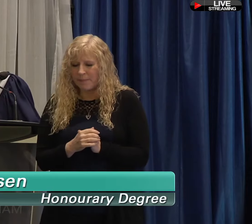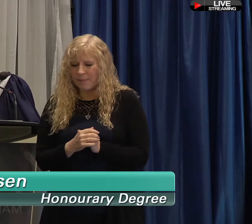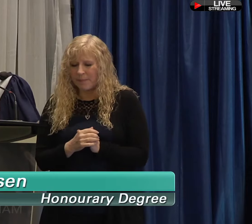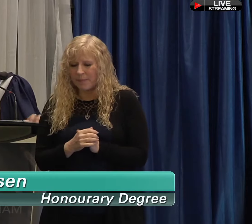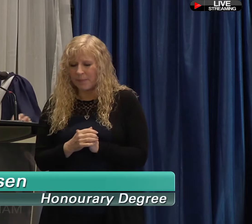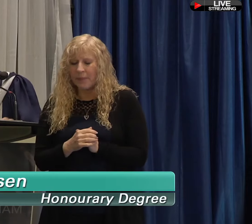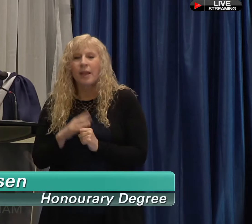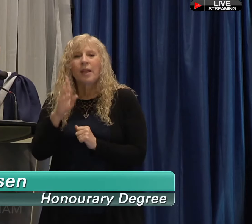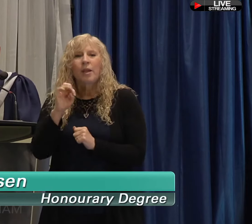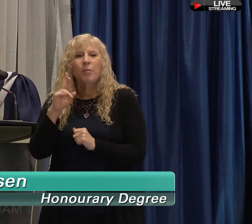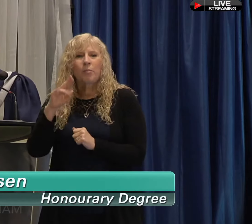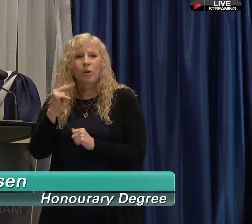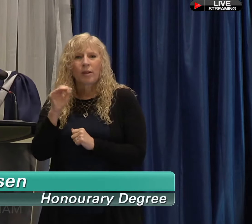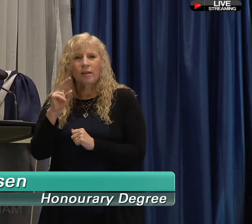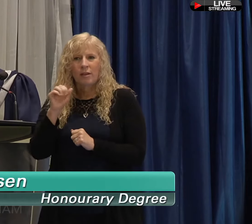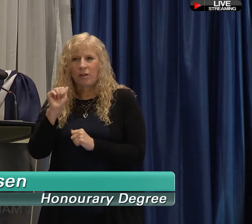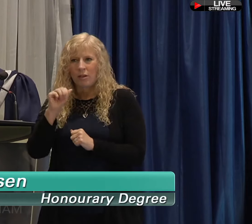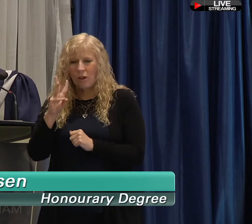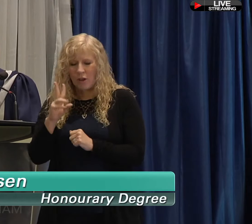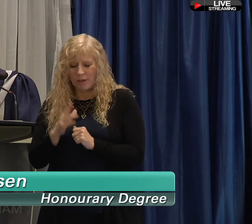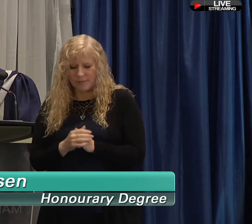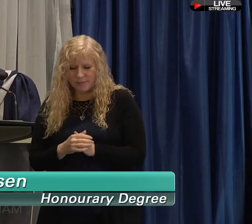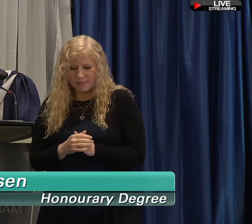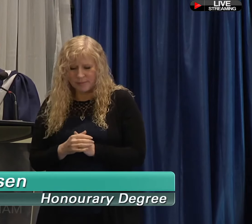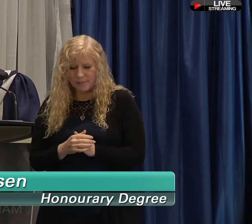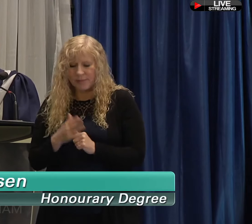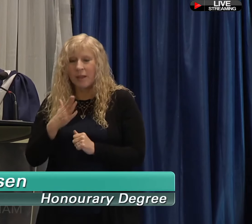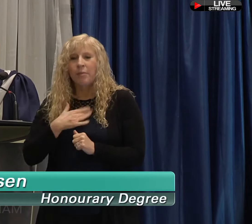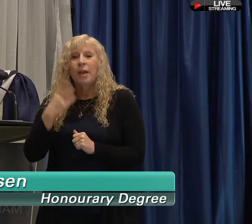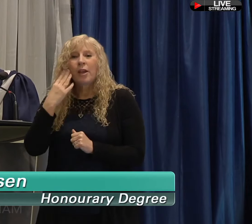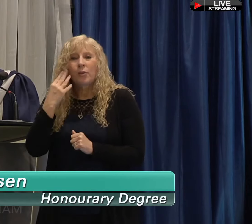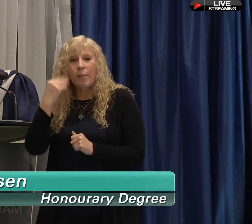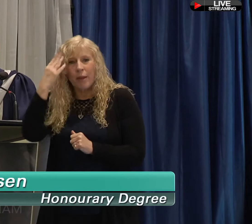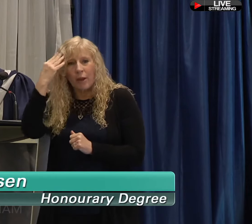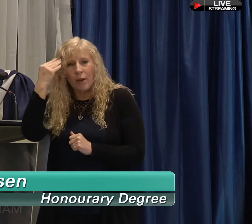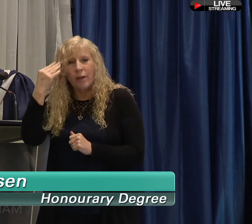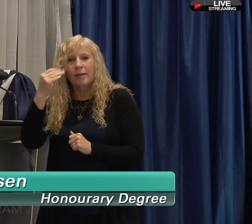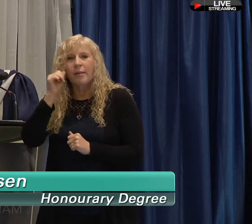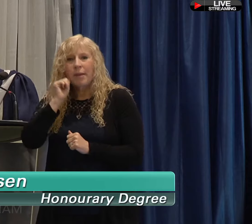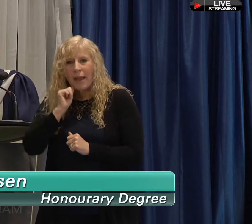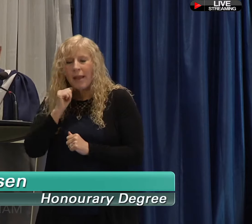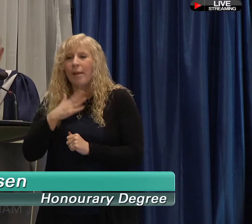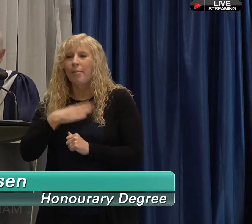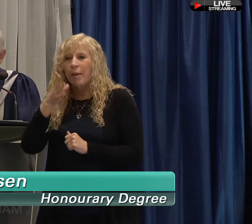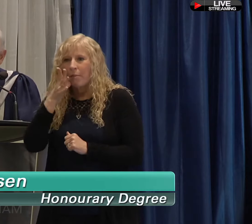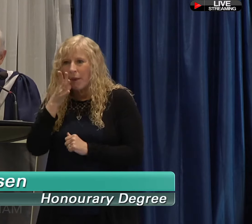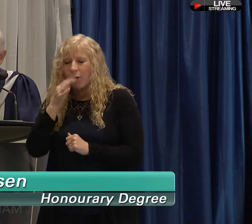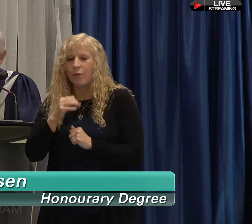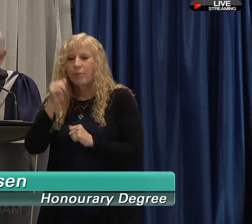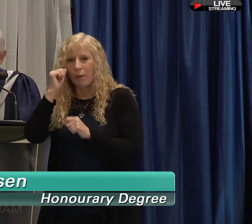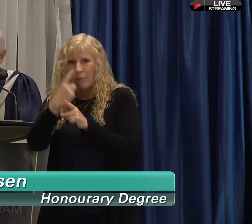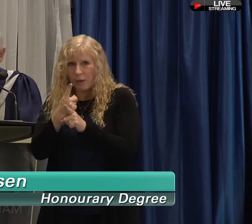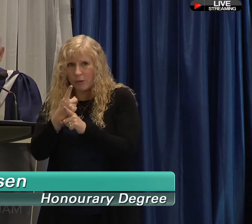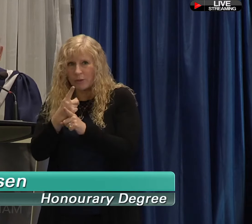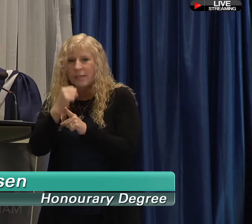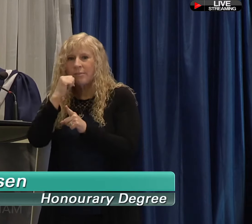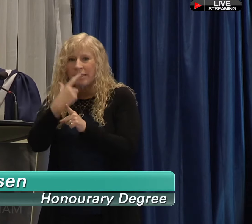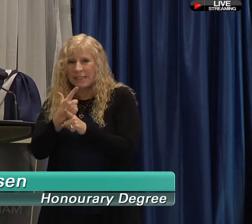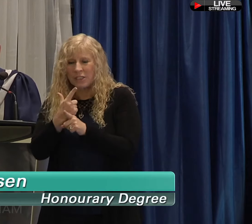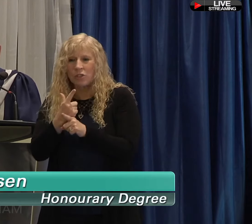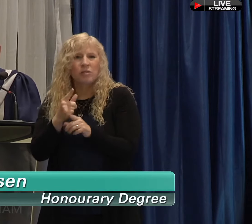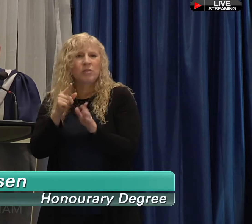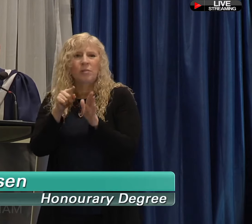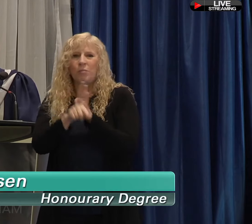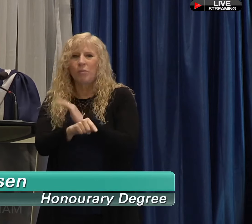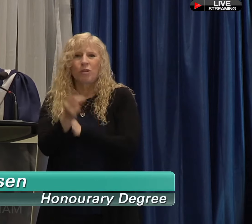in Birkenau. My grandparents, my aunt, my mother, brothers, and sister were